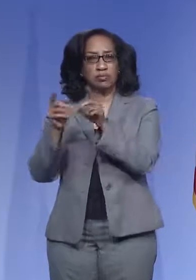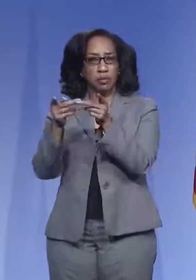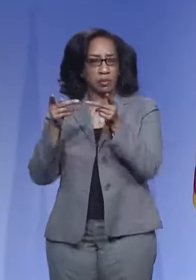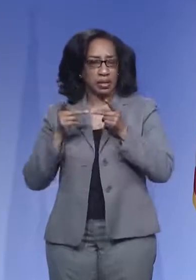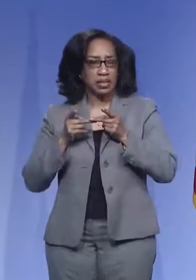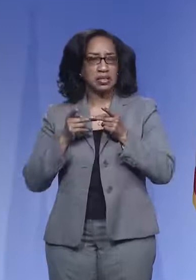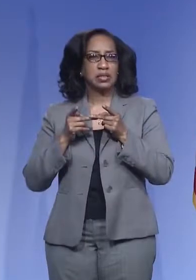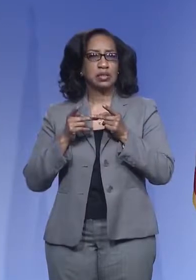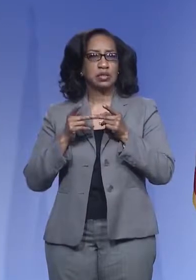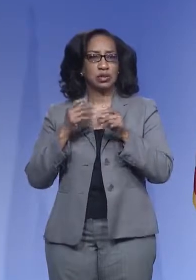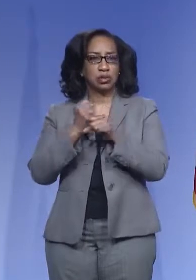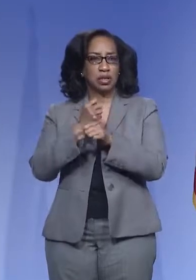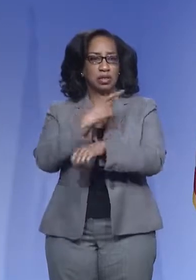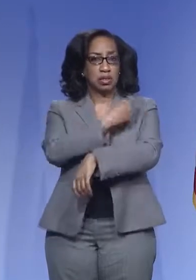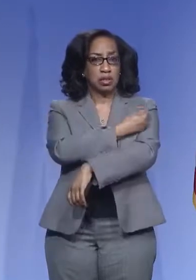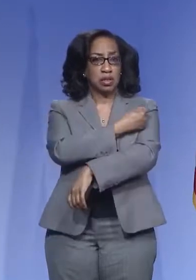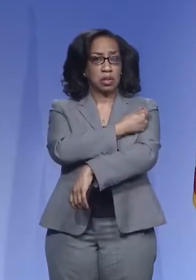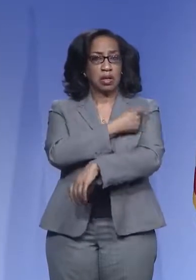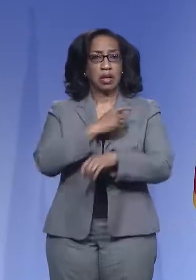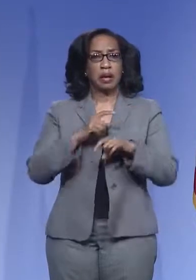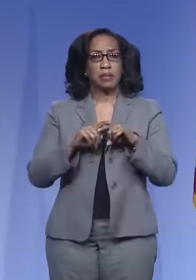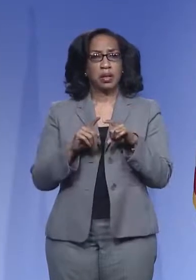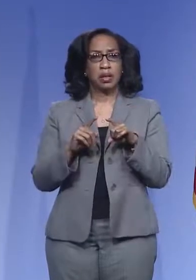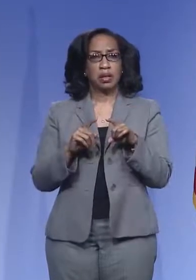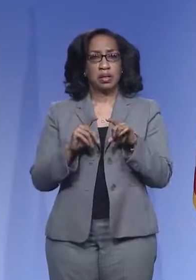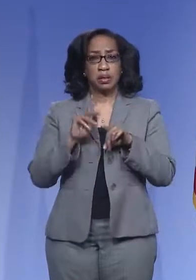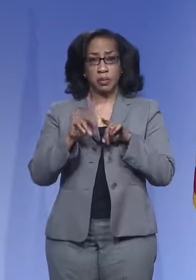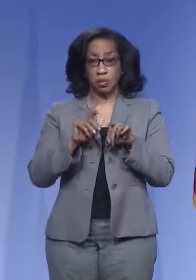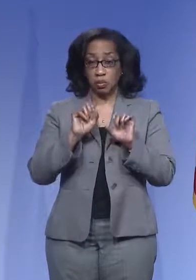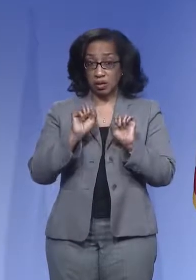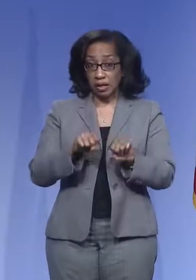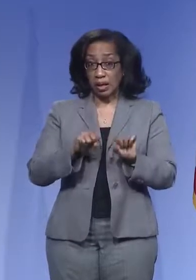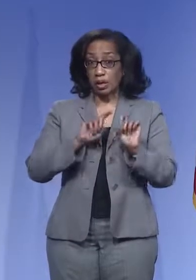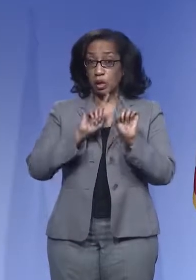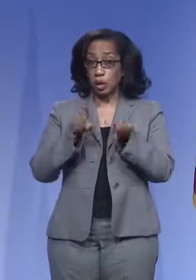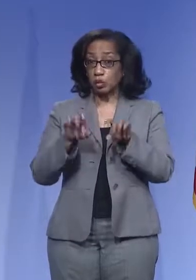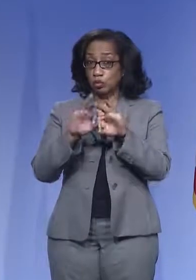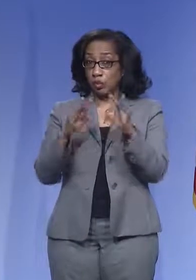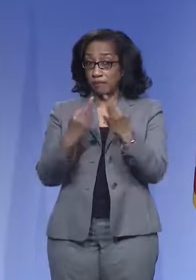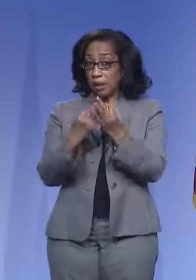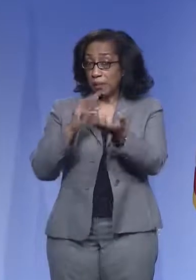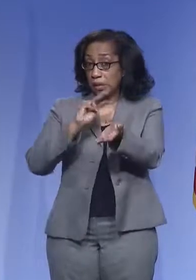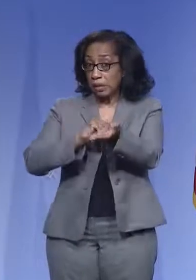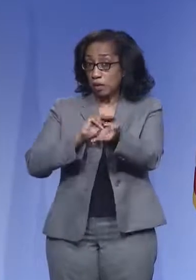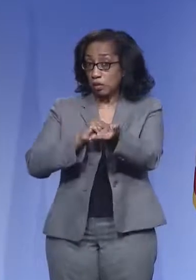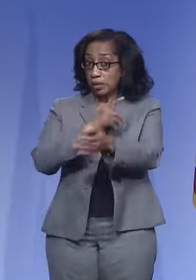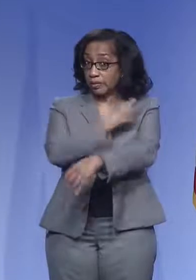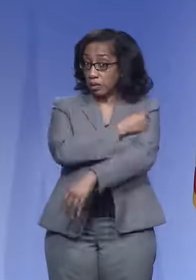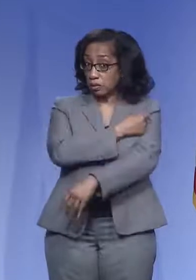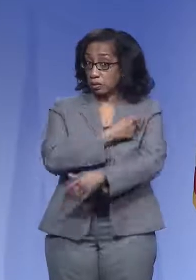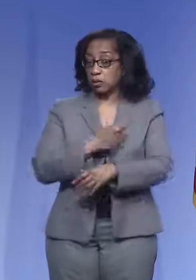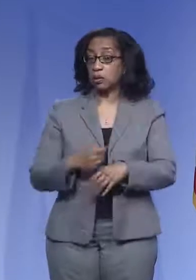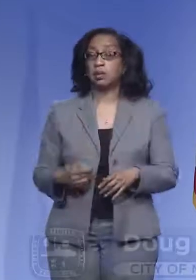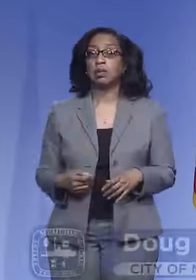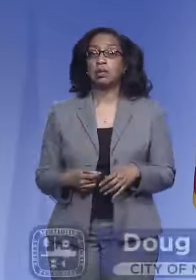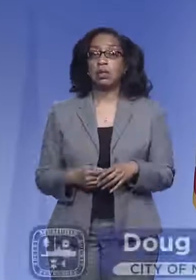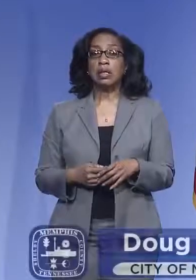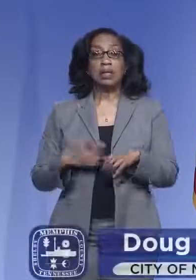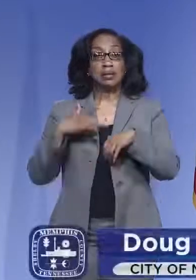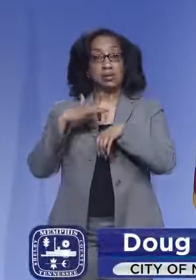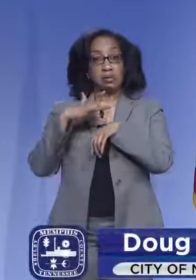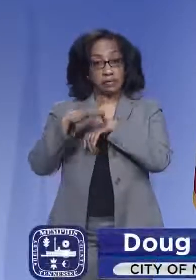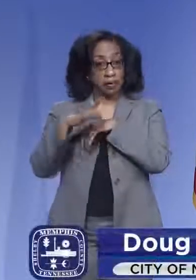partners. I'm wondering where we are in the process of people being able to go to their family doctor and get a vaccine. Sure, that opportunity is